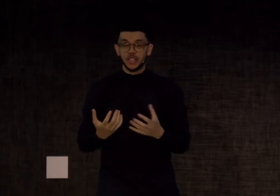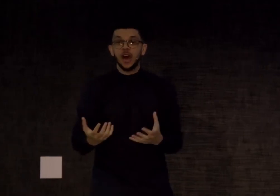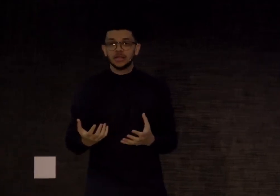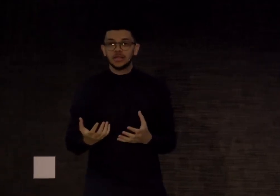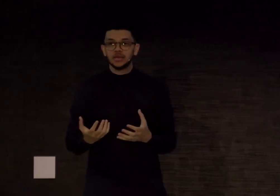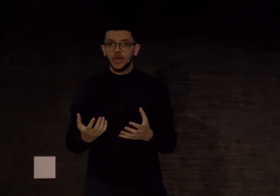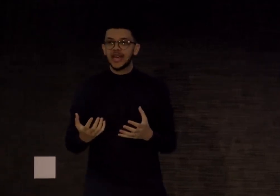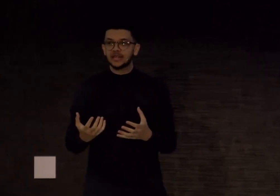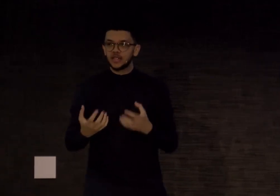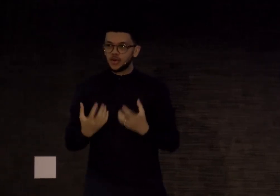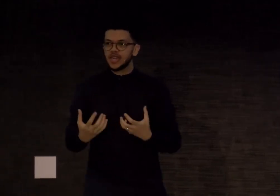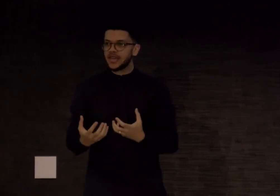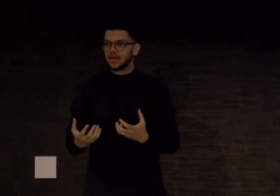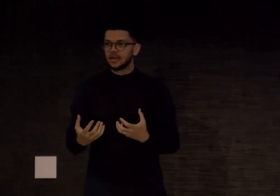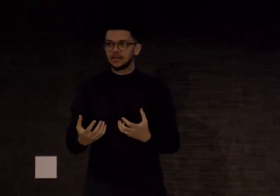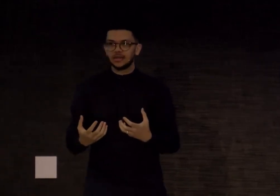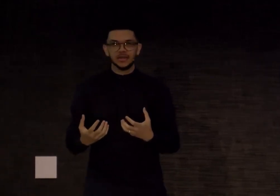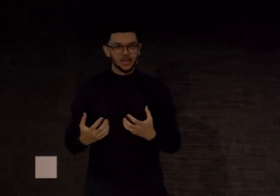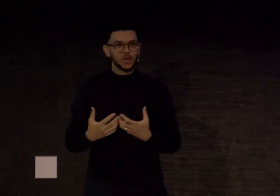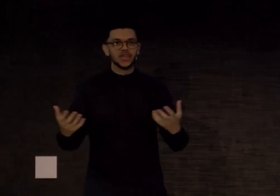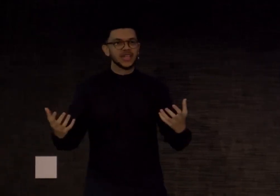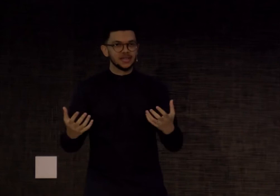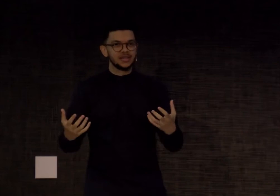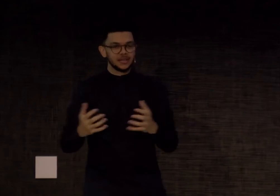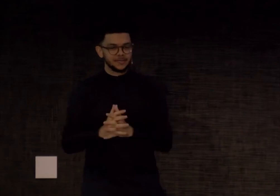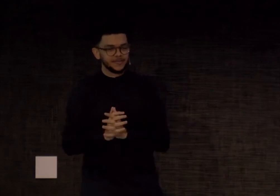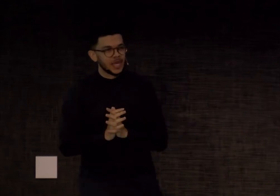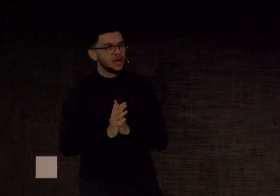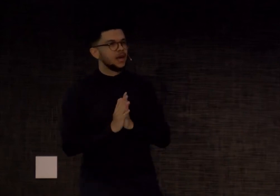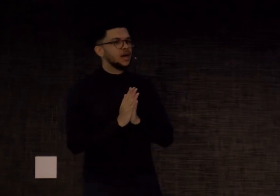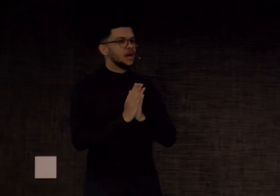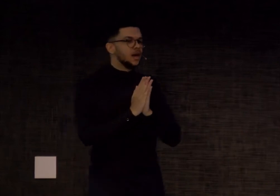the chance we get to rethink this whole thing.